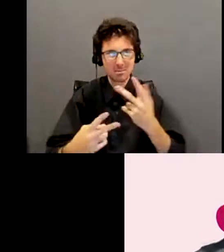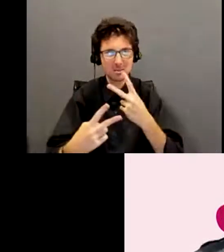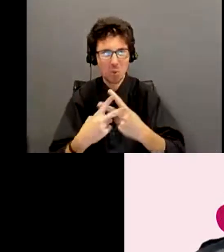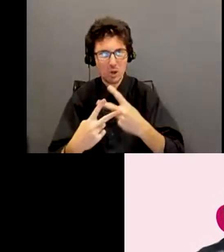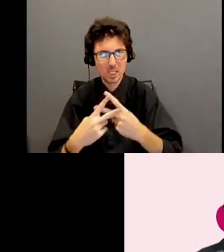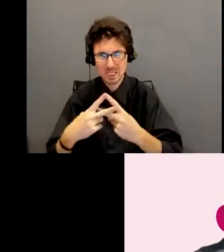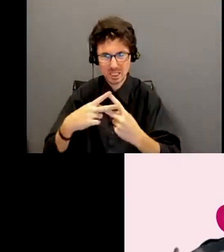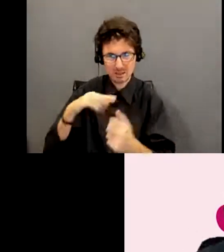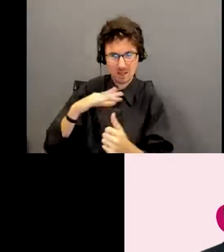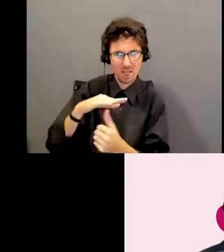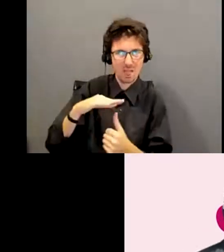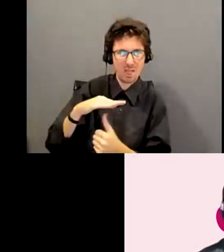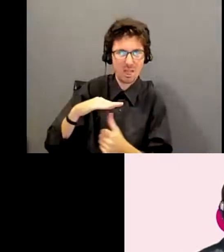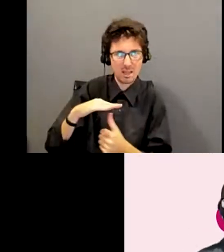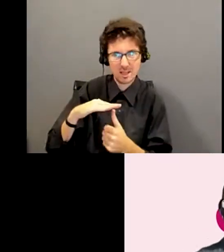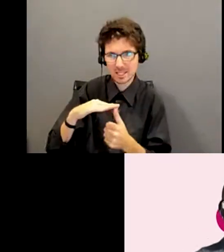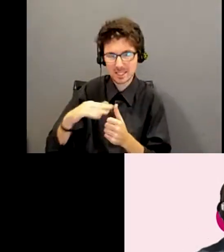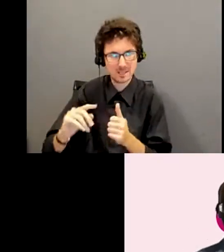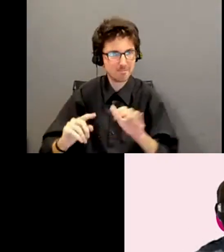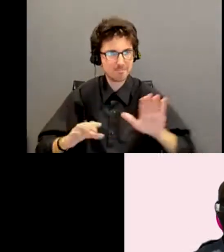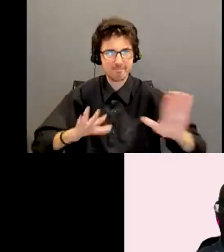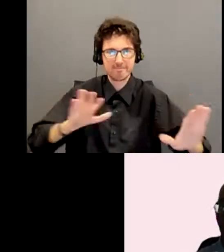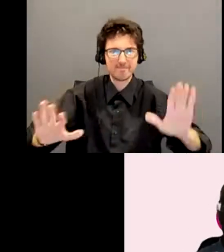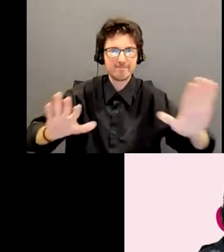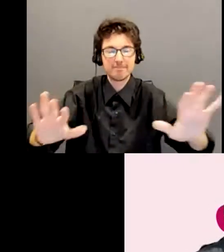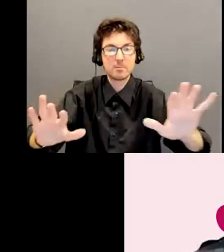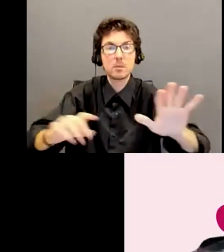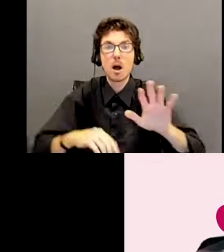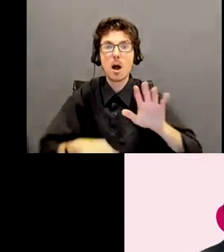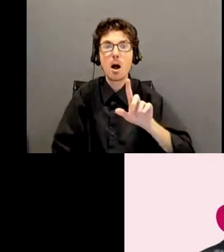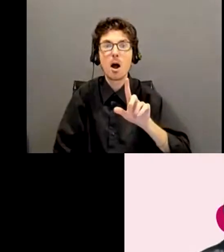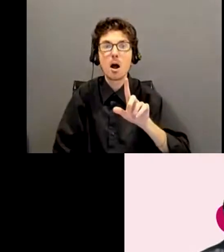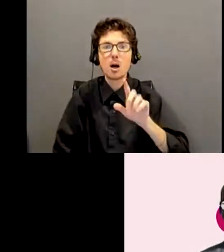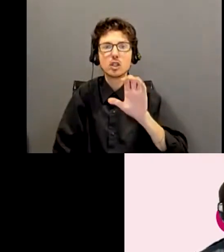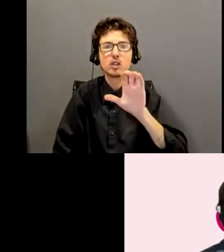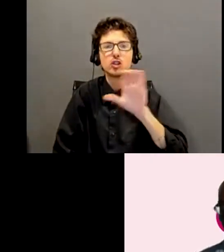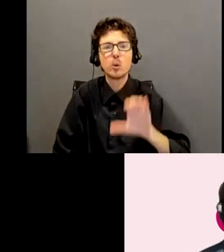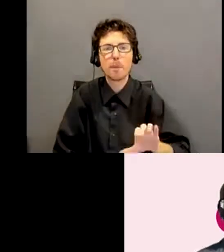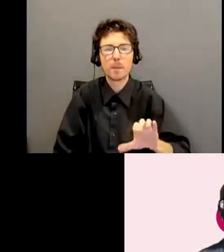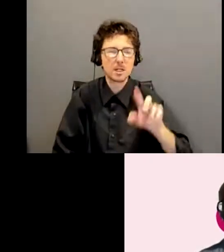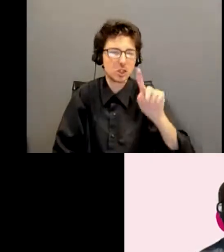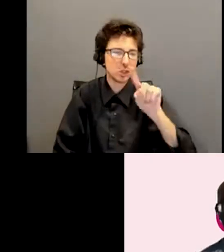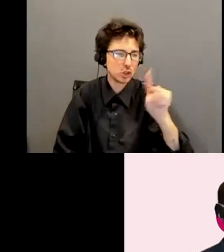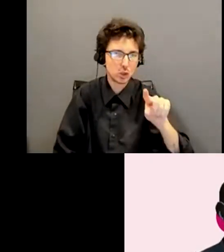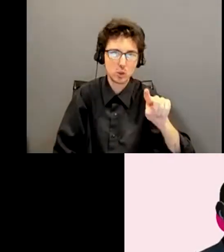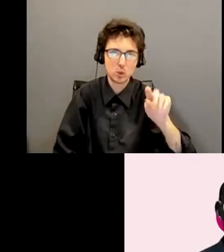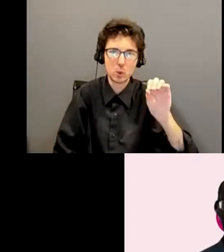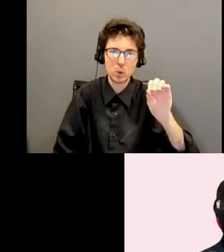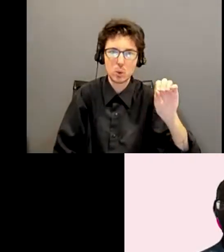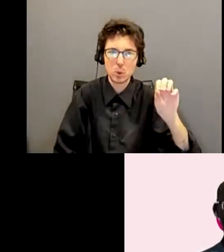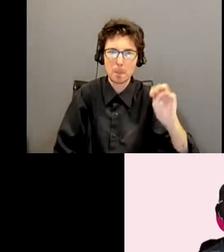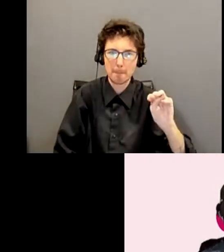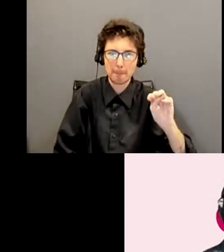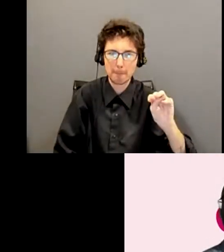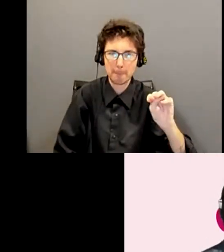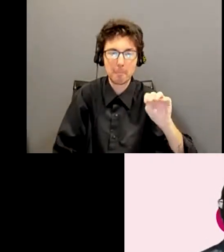to get them together in the Zoom from far away, but the most close that we can. And we did it in back in